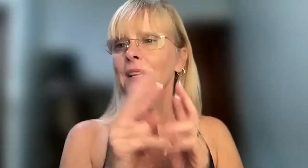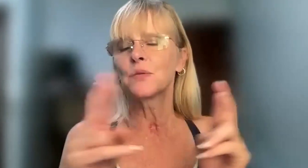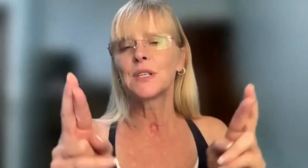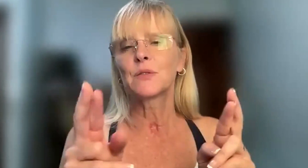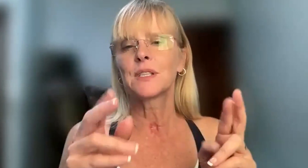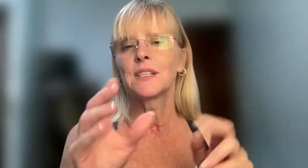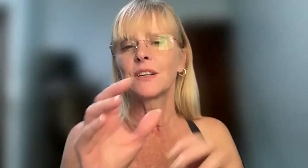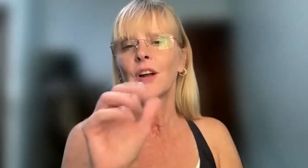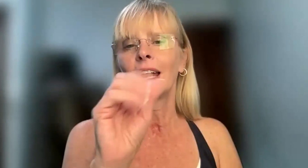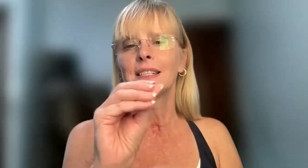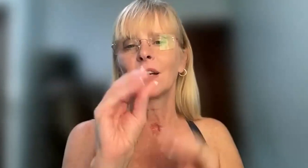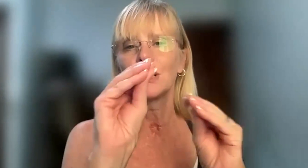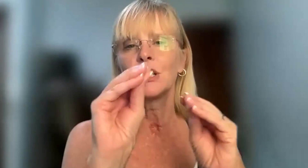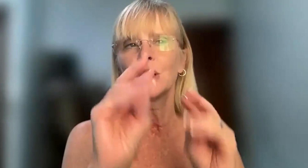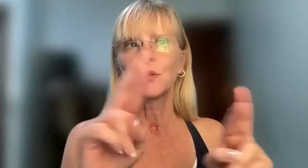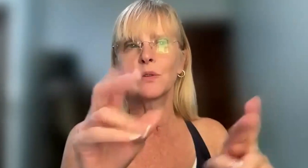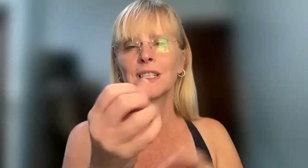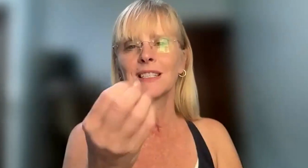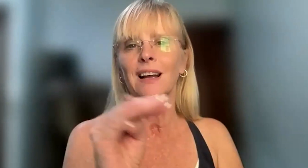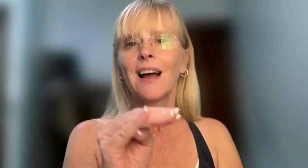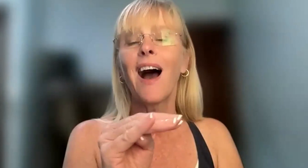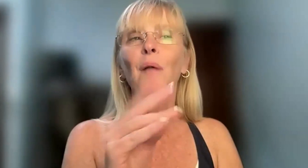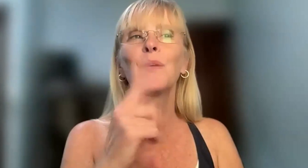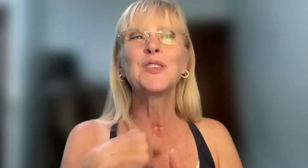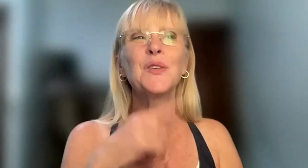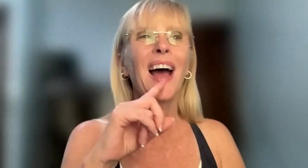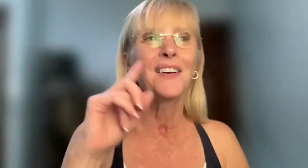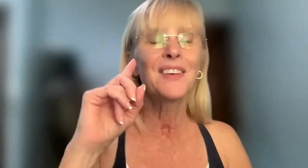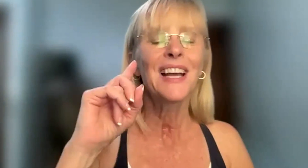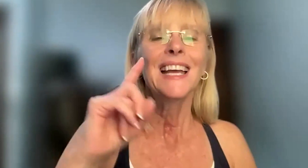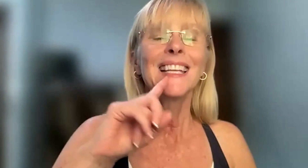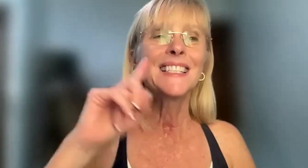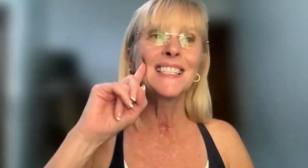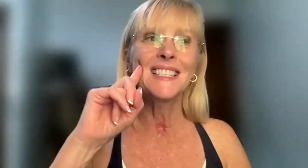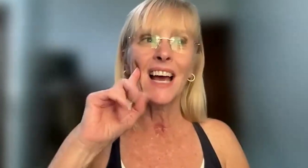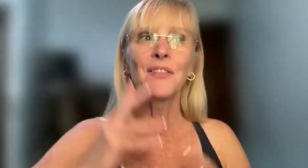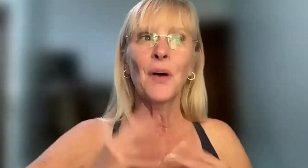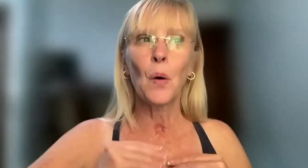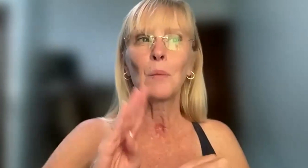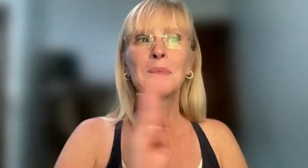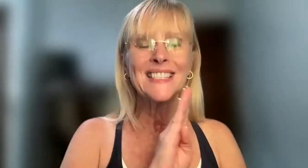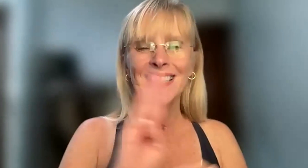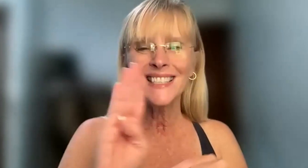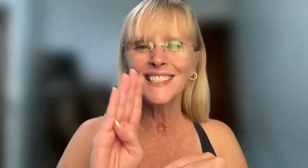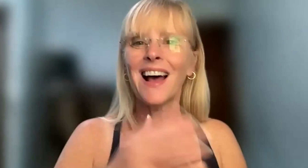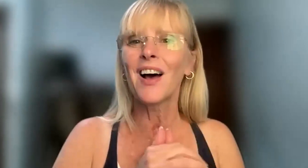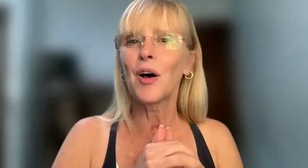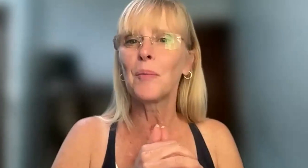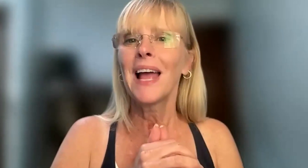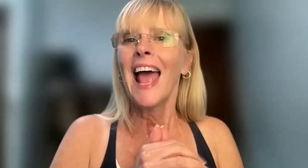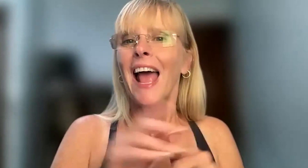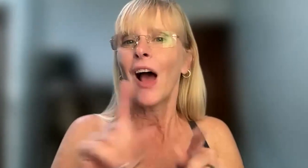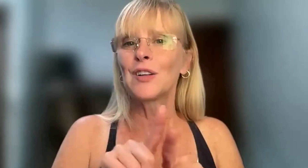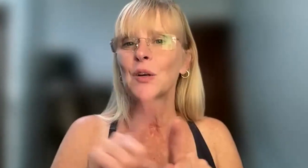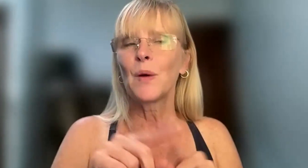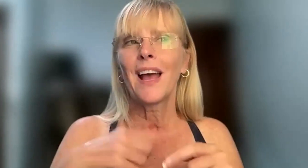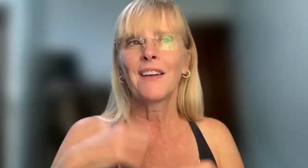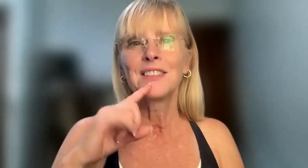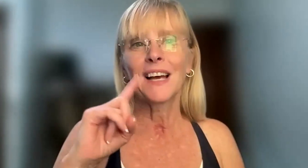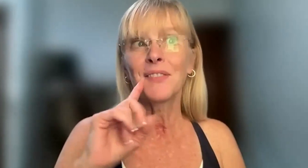these resources at our ASLTeachingResources.com. We do have, it is a deaf-owned business. Also, we have deaf